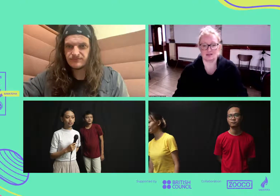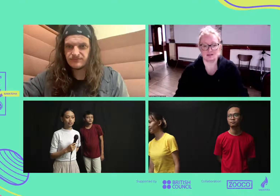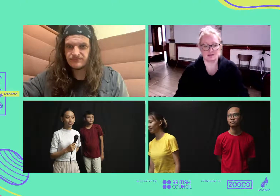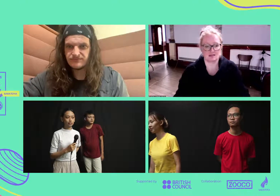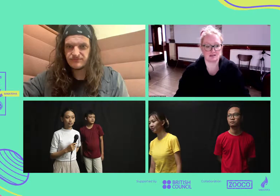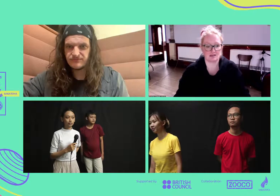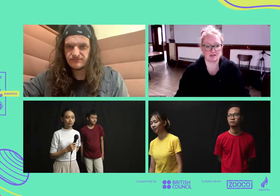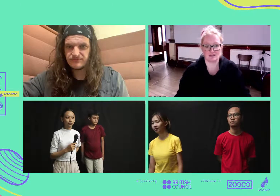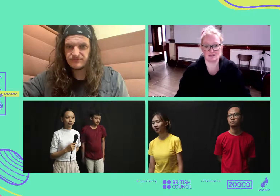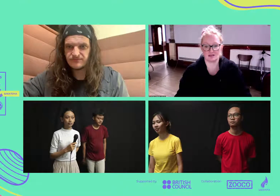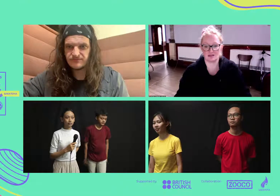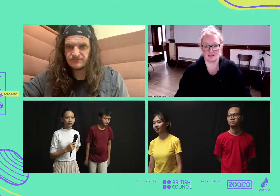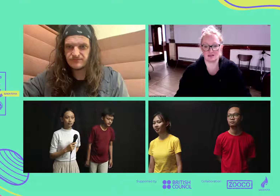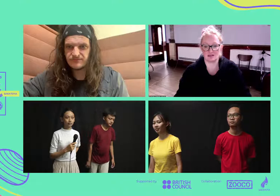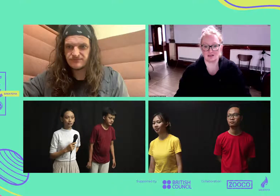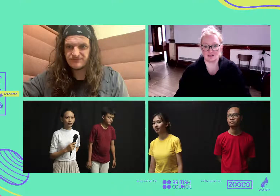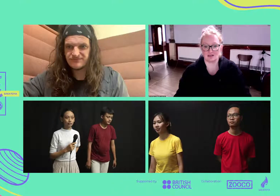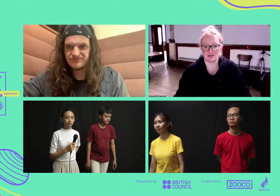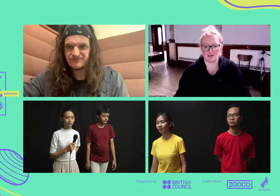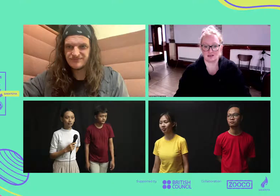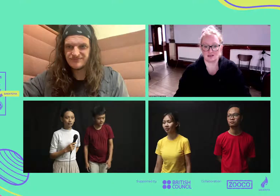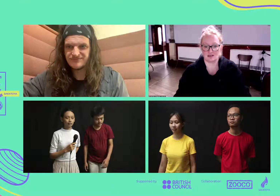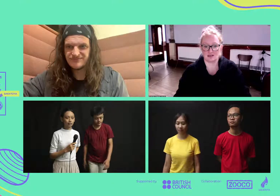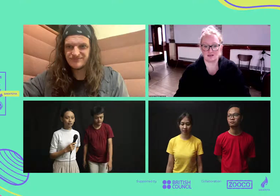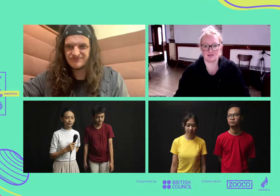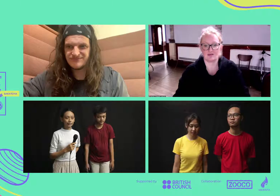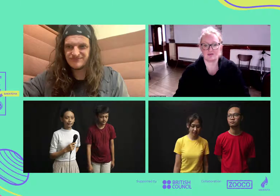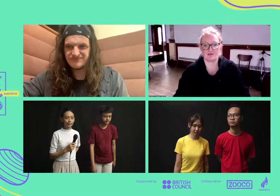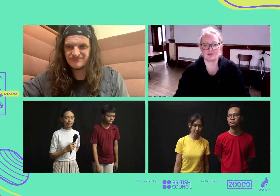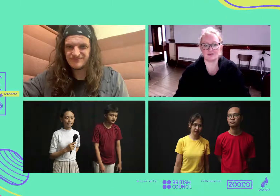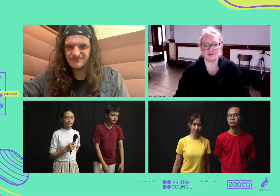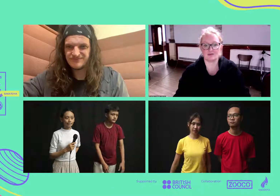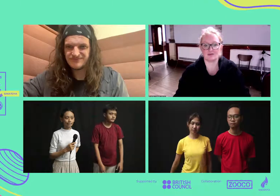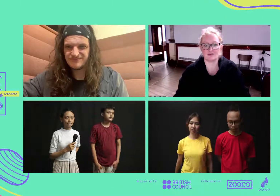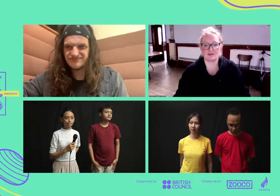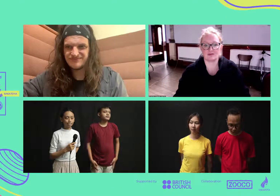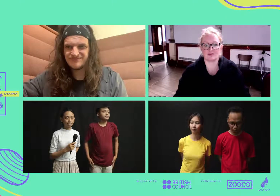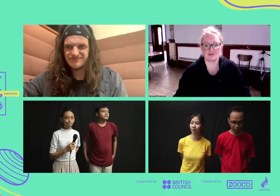moment, we're just typing in for Duffy because he's not able to see the interpreter at the moment.